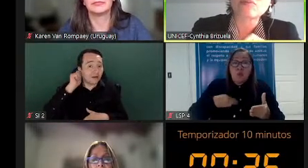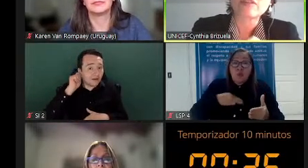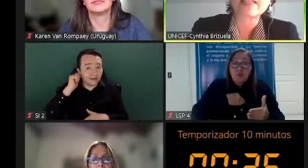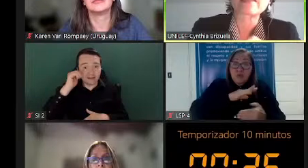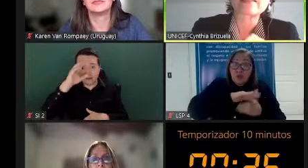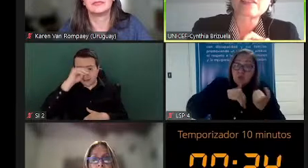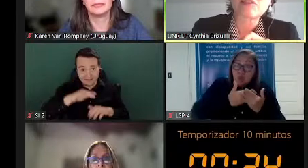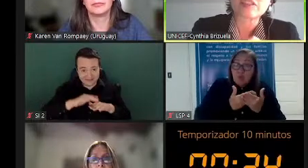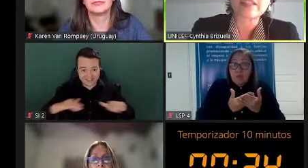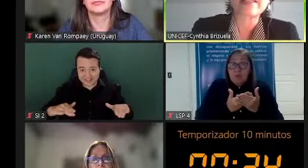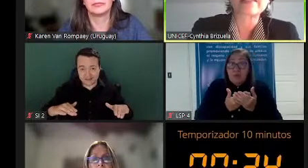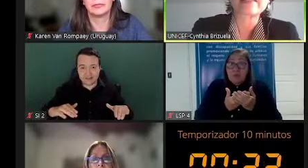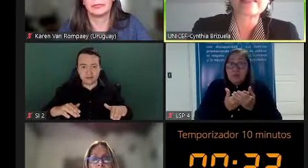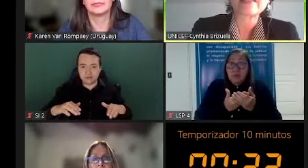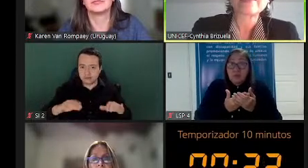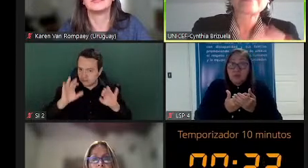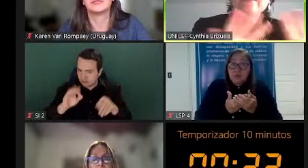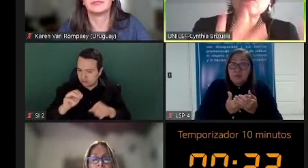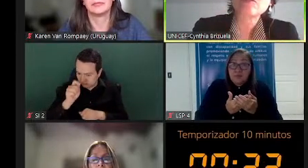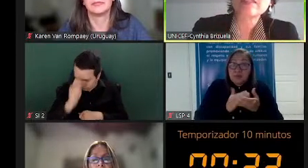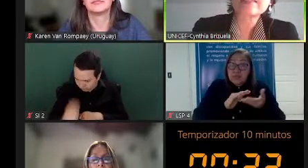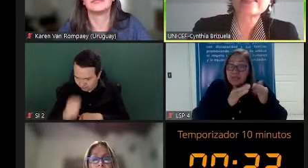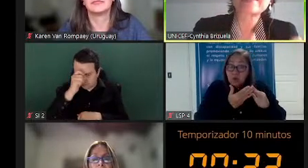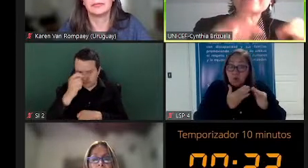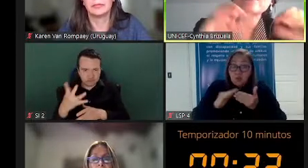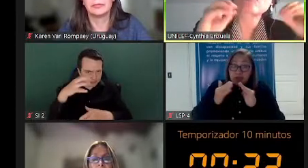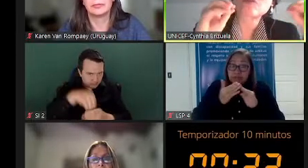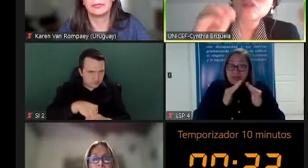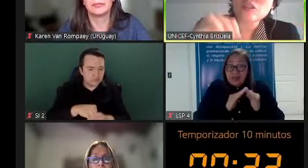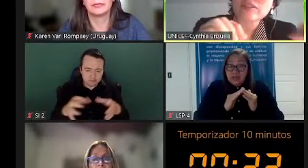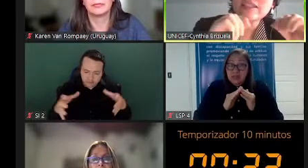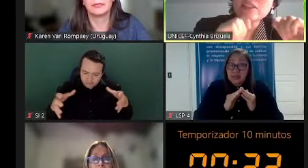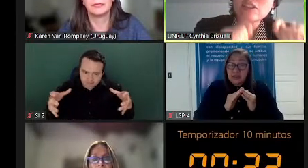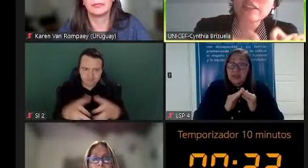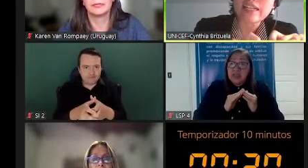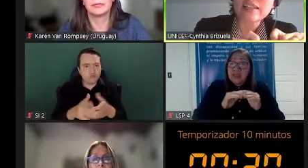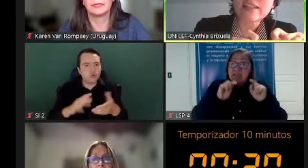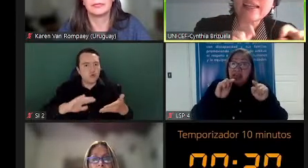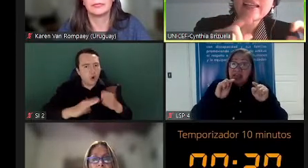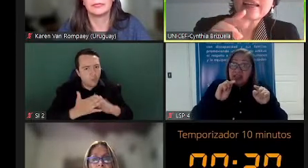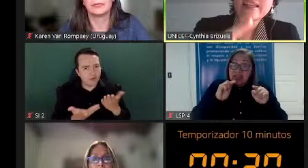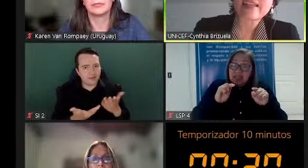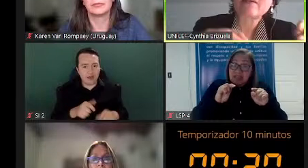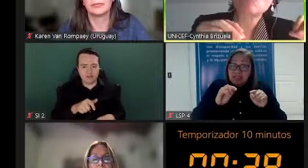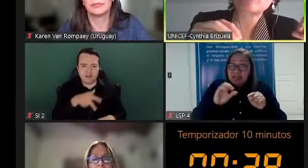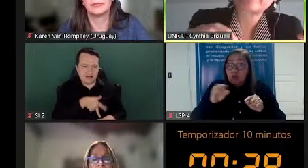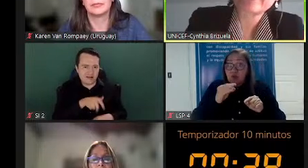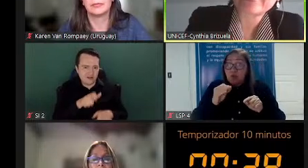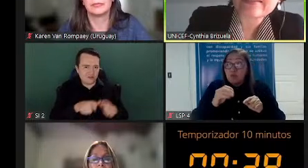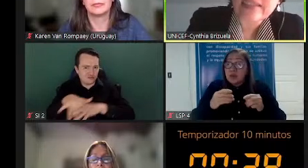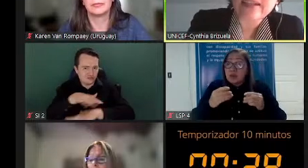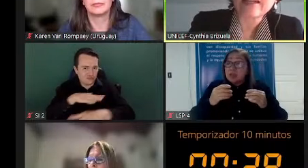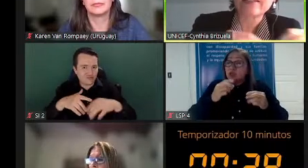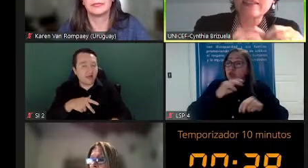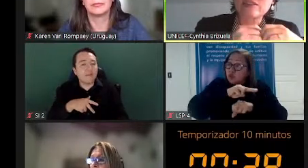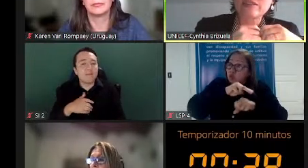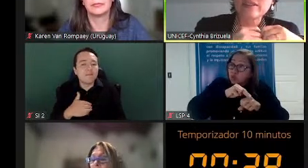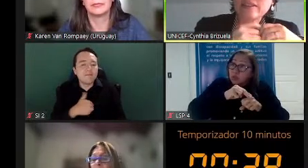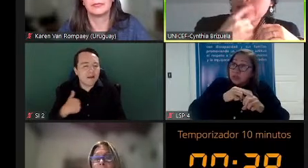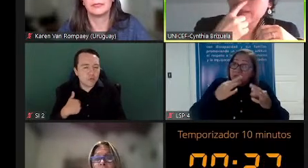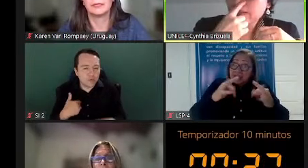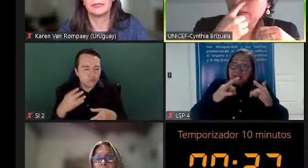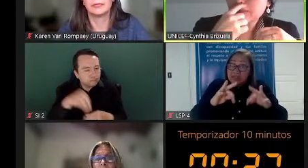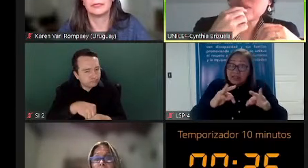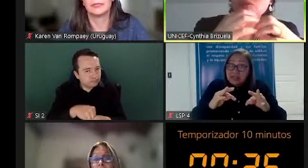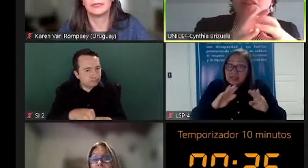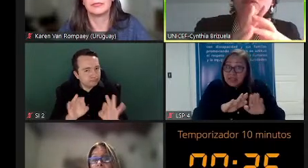demands for all children to be acknowledged without an exception as full members of their families communities and societies this